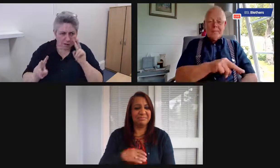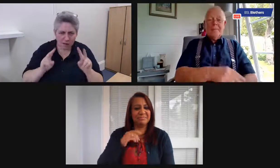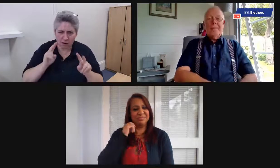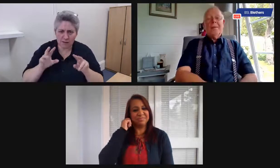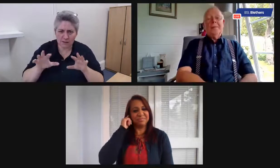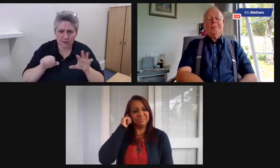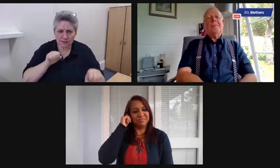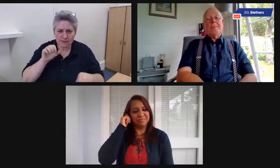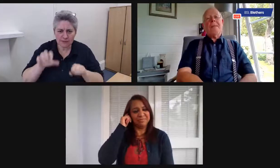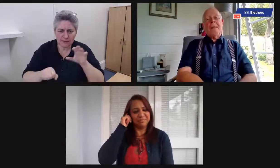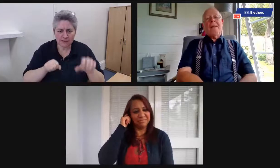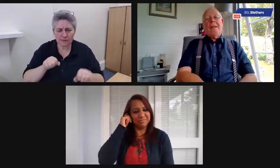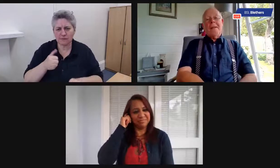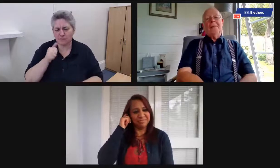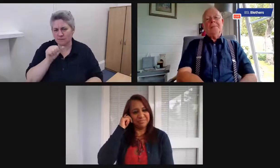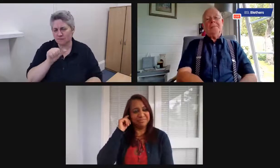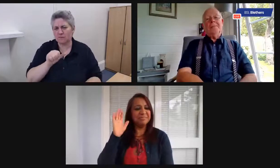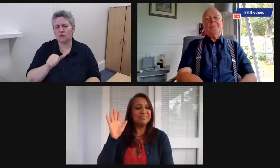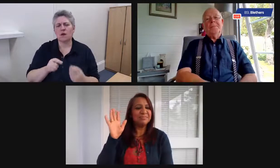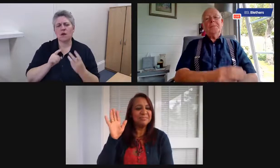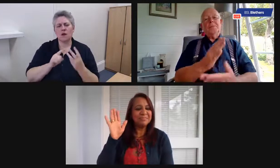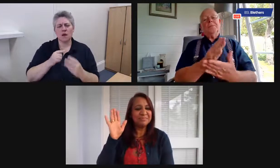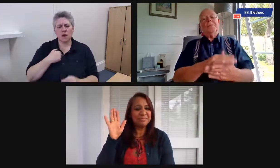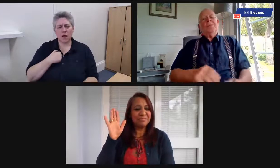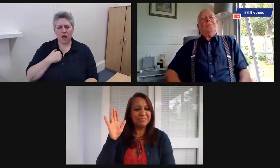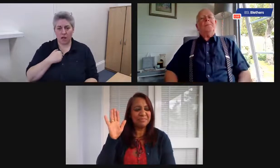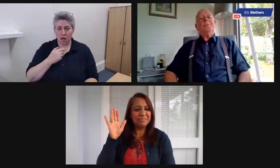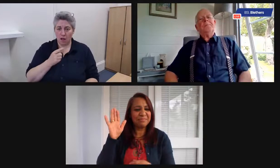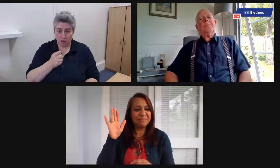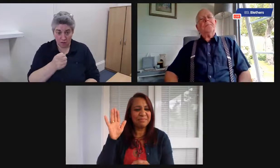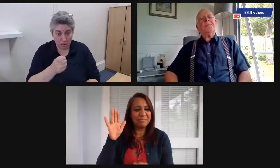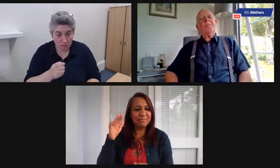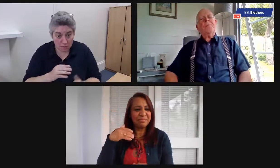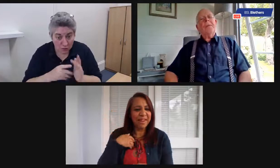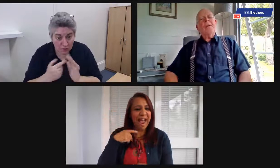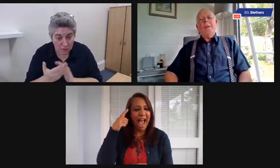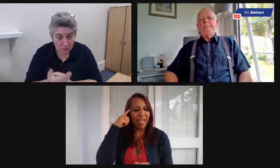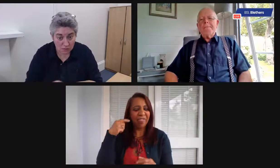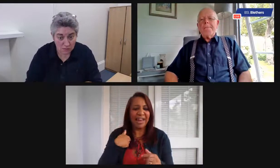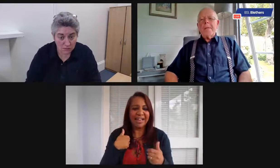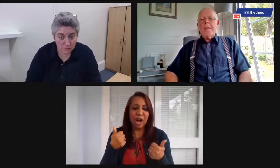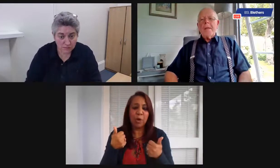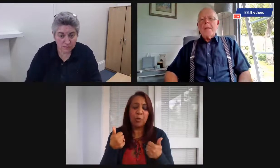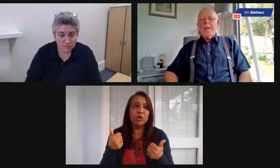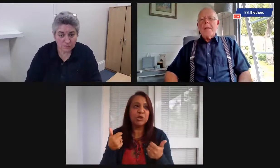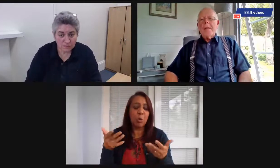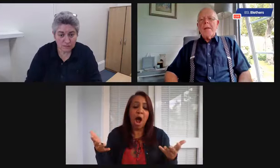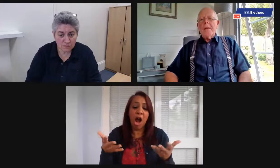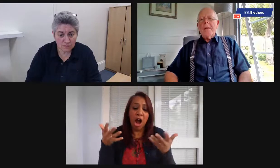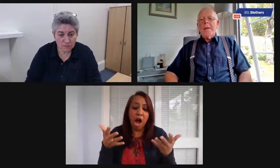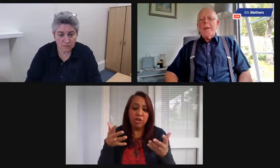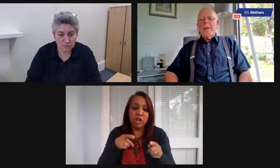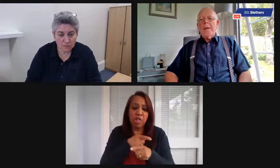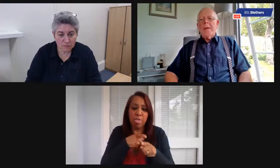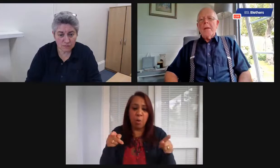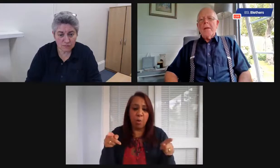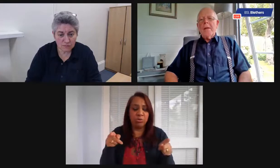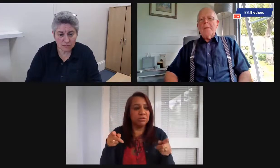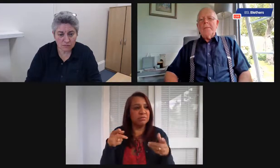think rather than looking up. Maybe we should be looking down into Yeah, our just sides look. now. Mm. I think a good way